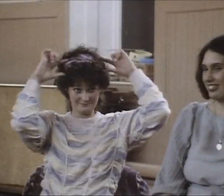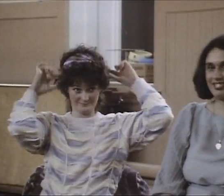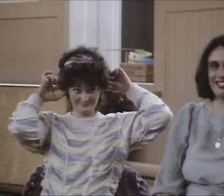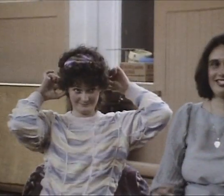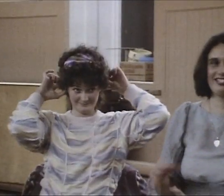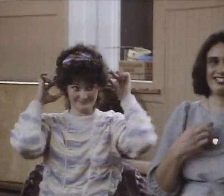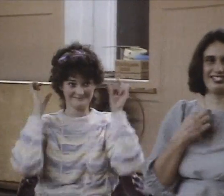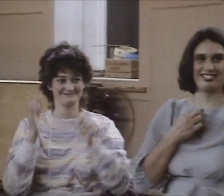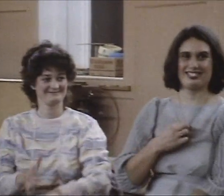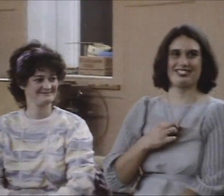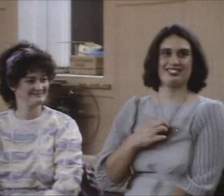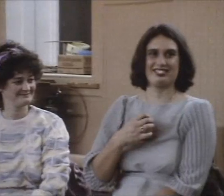What's yours?